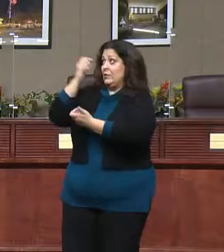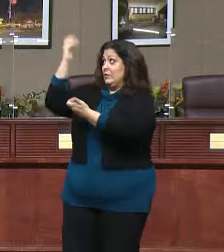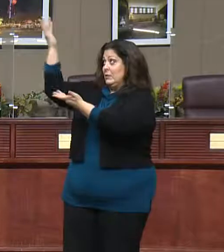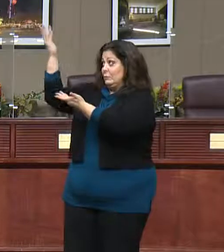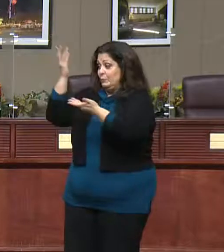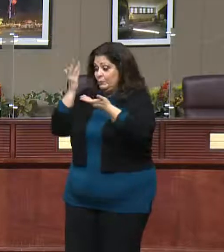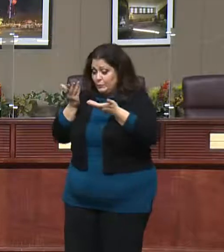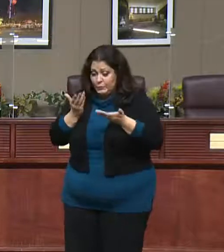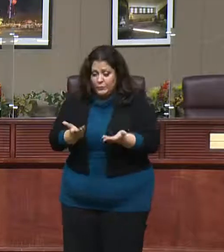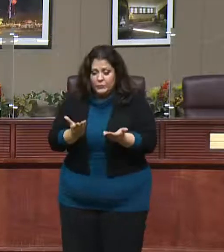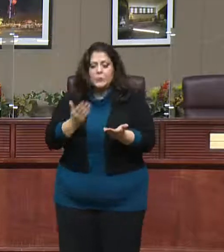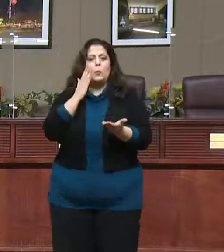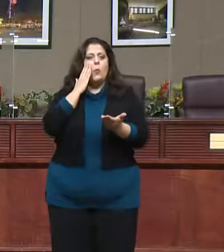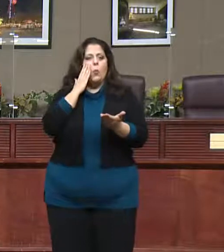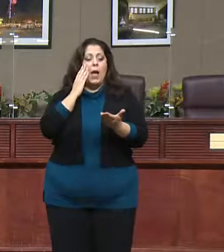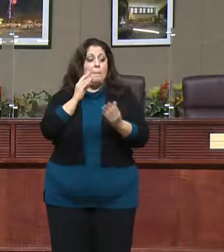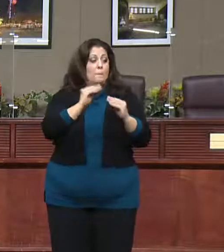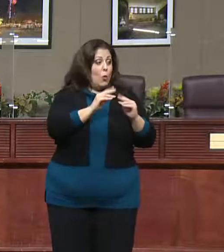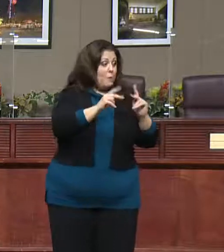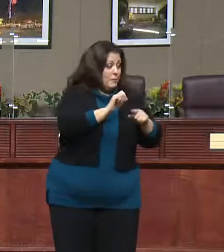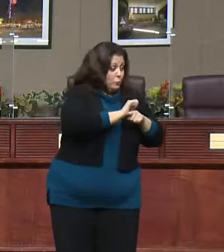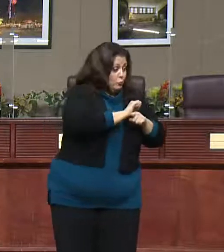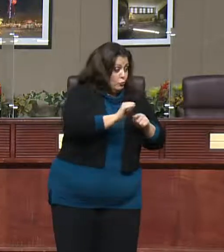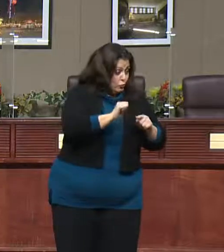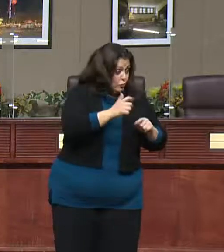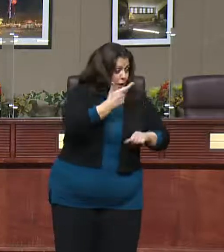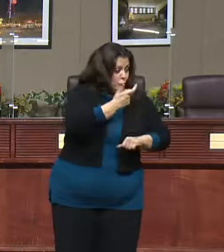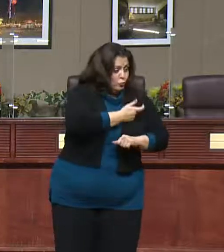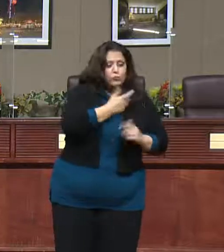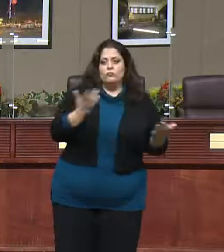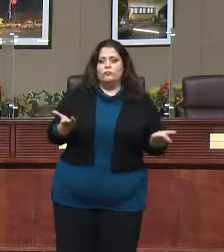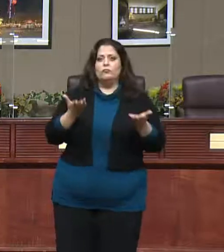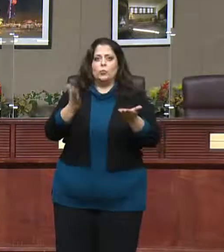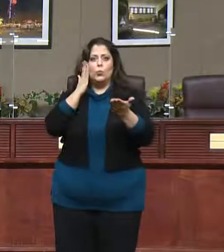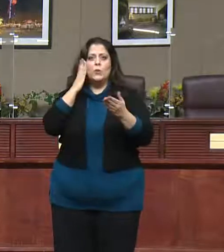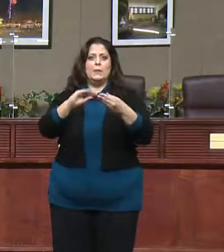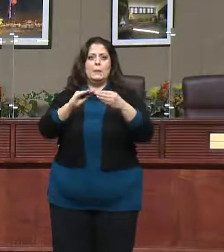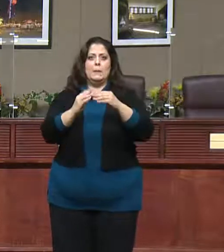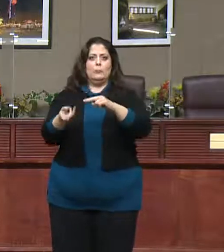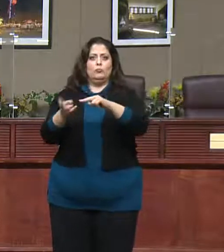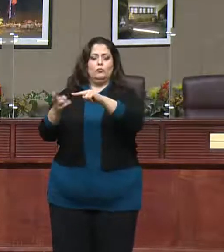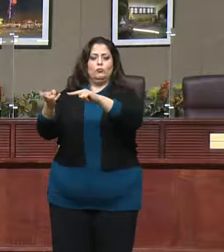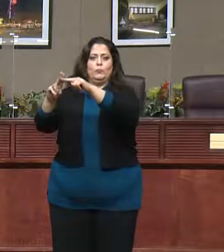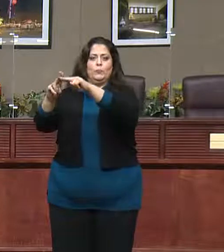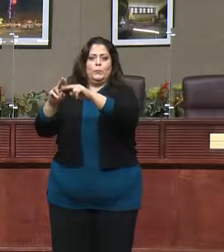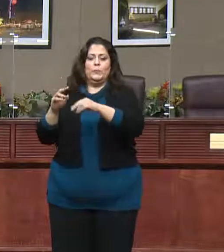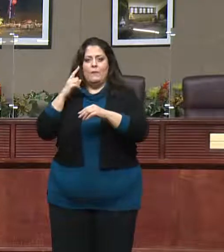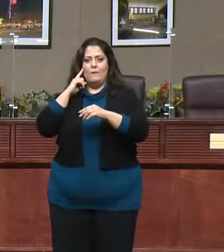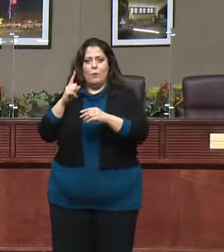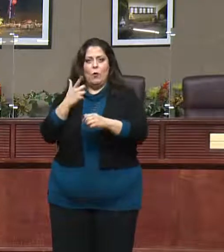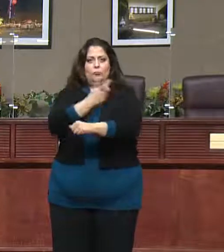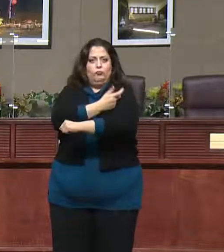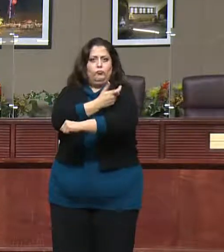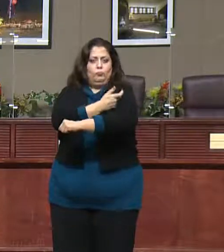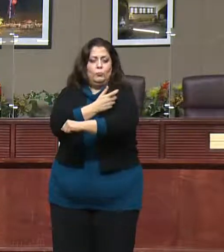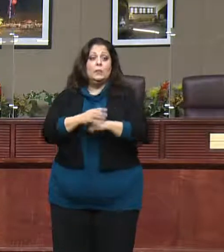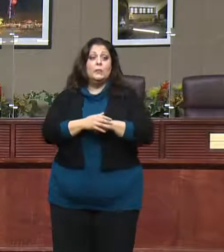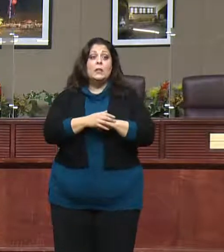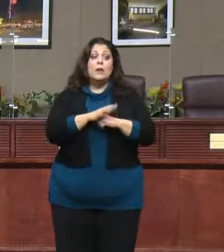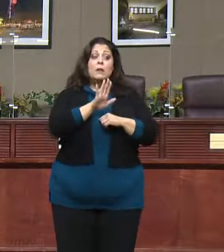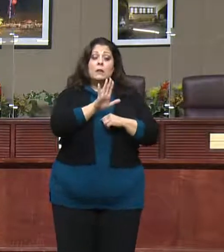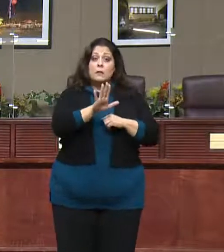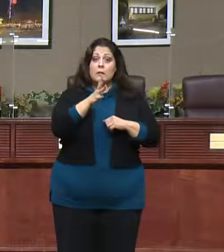providers increase. Also, for the parents of our students, they will be going on